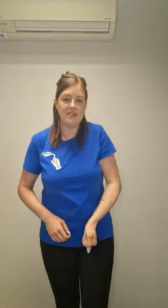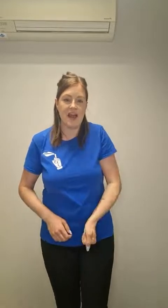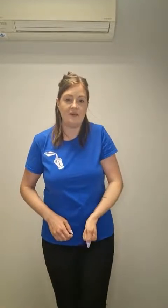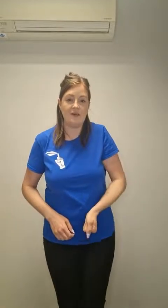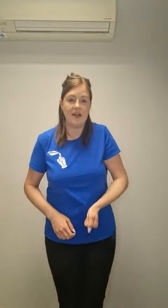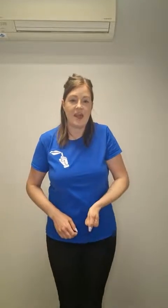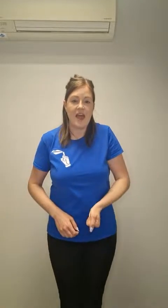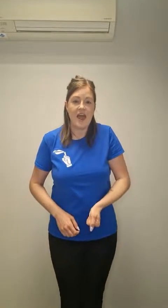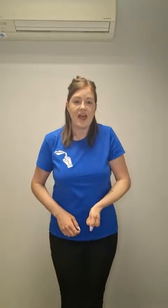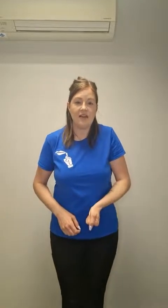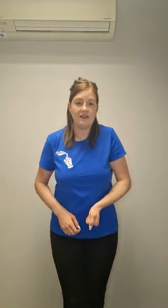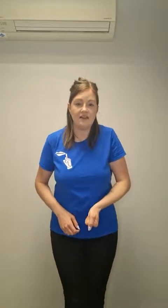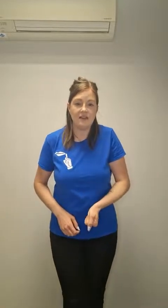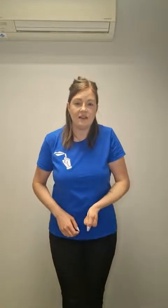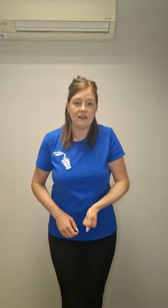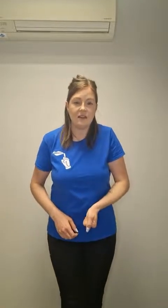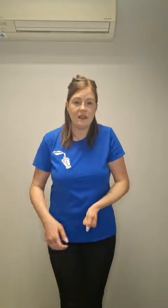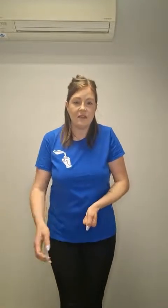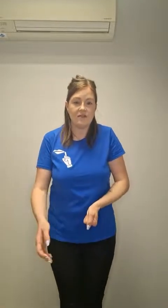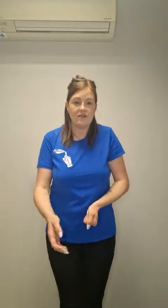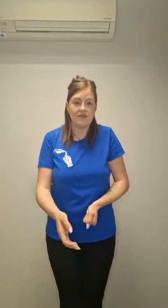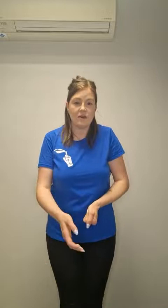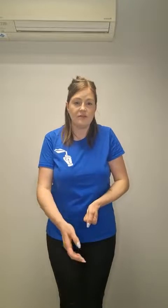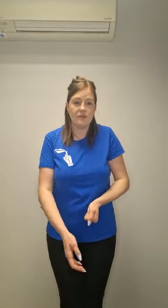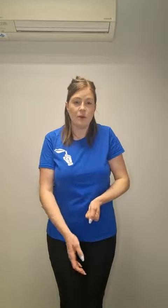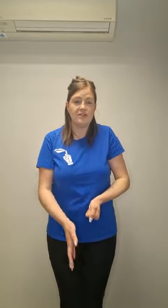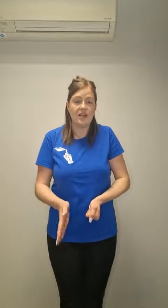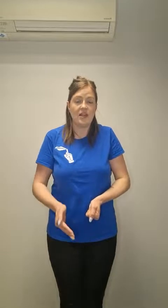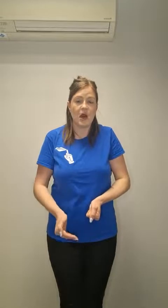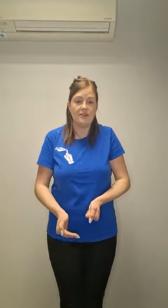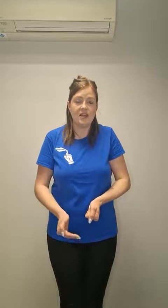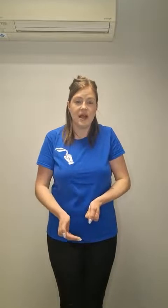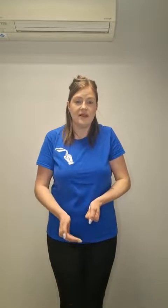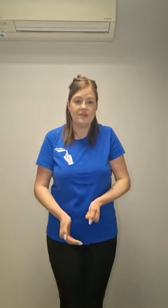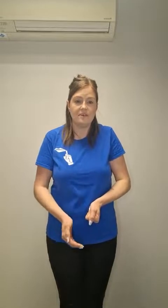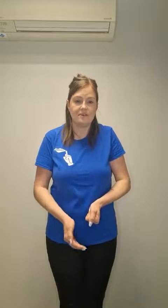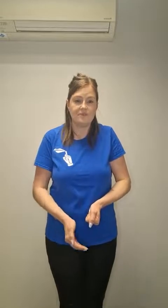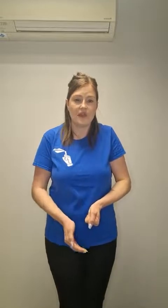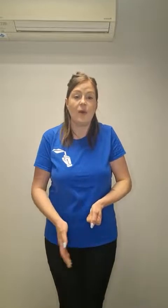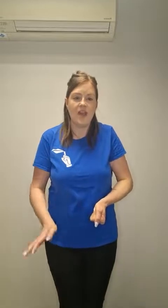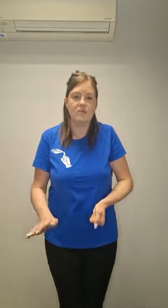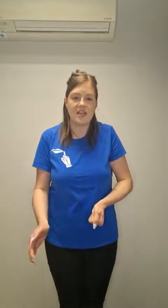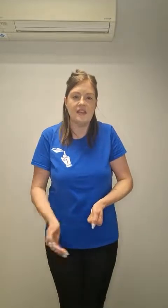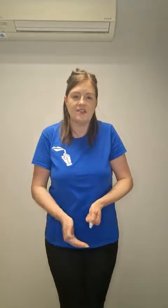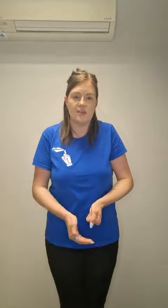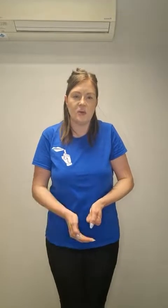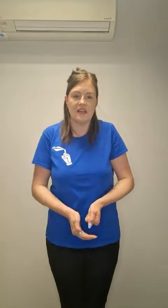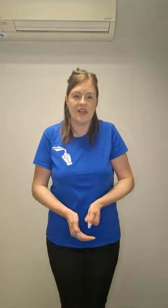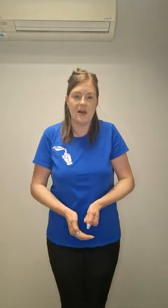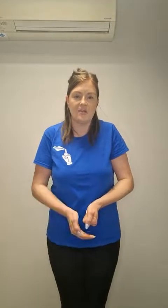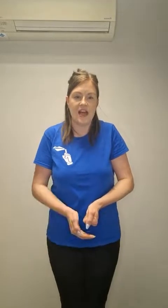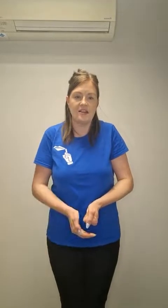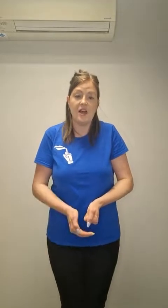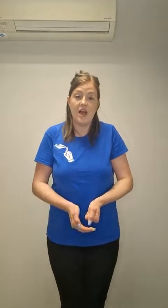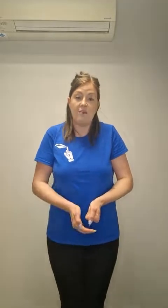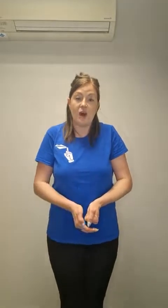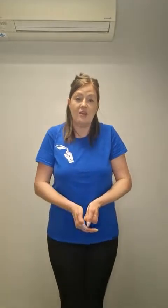down, held in front of supporting cupped hand, or held in supporting cupped hand, palm